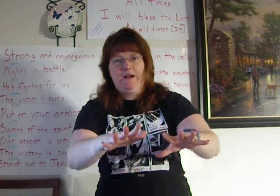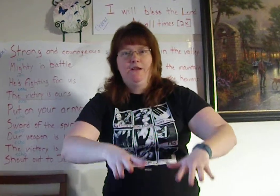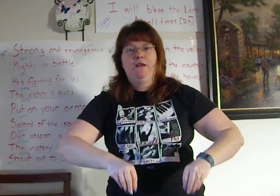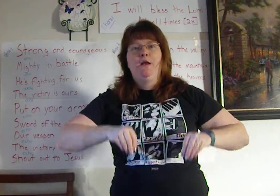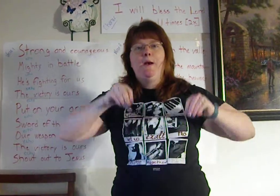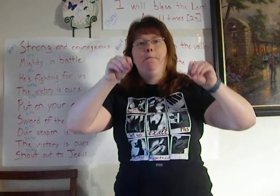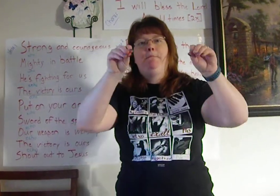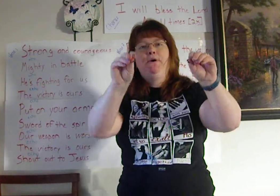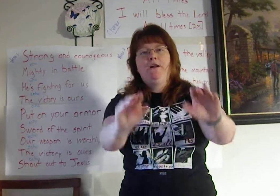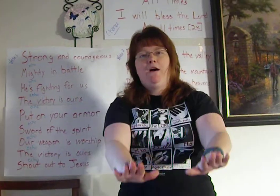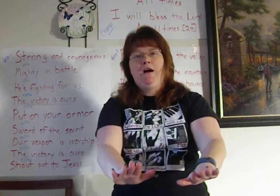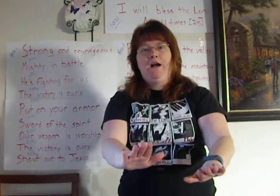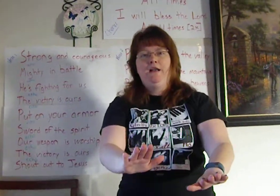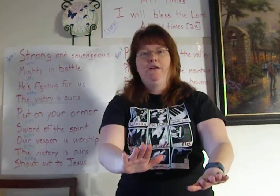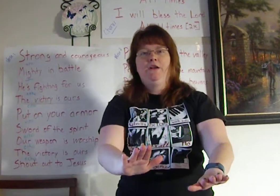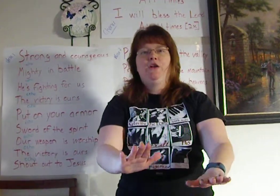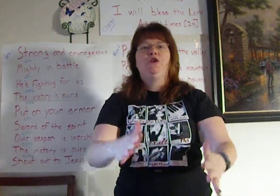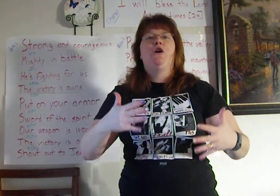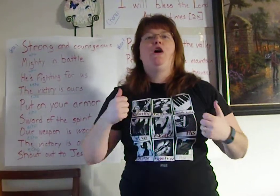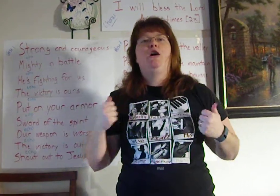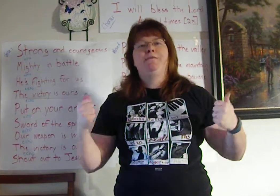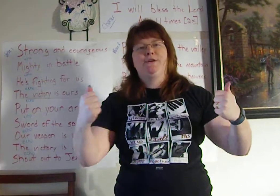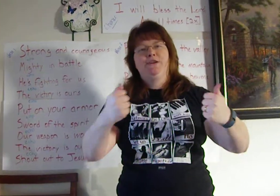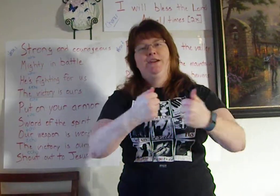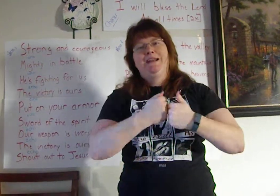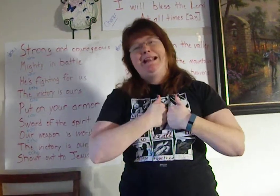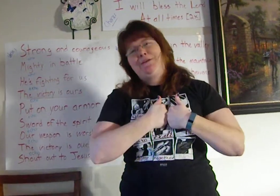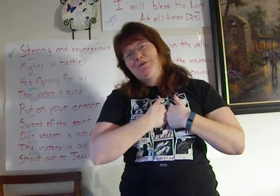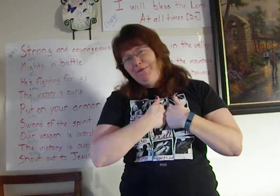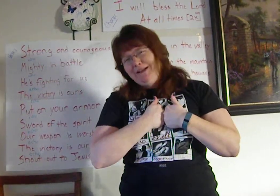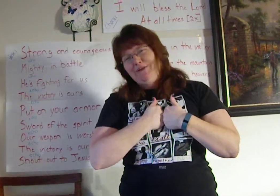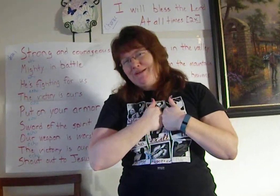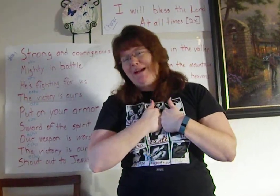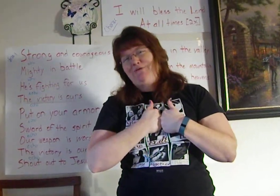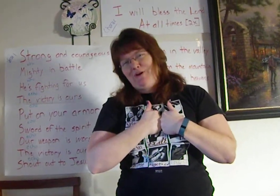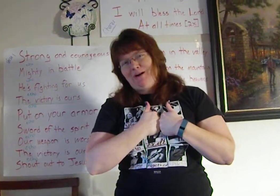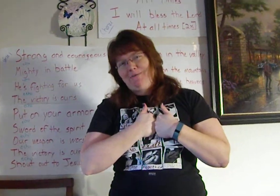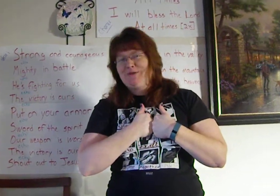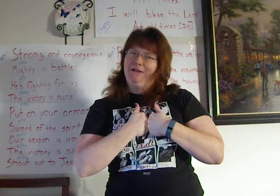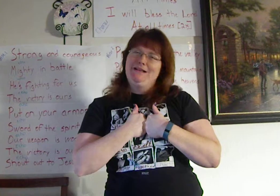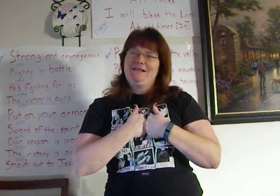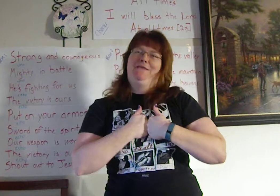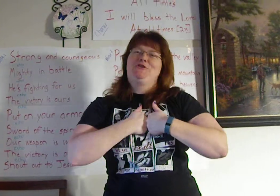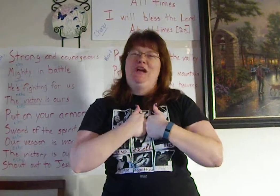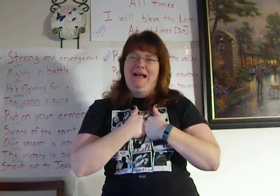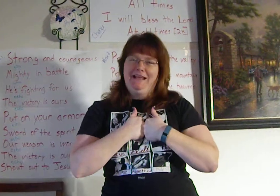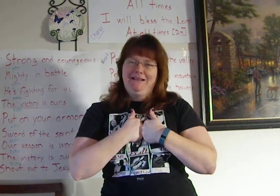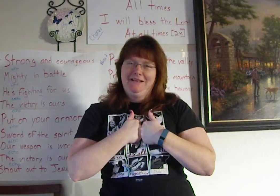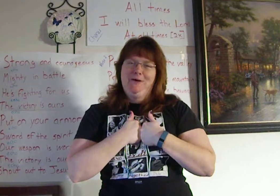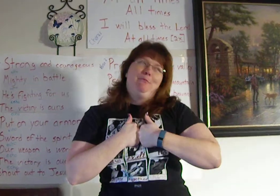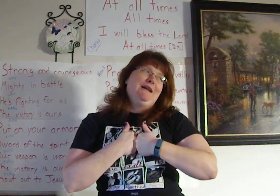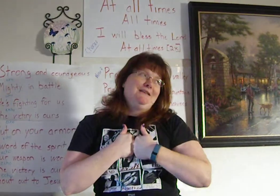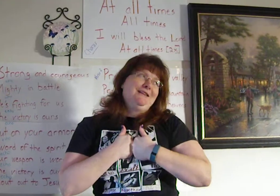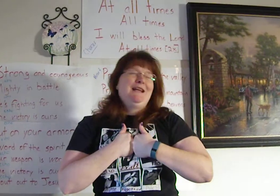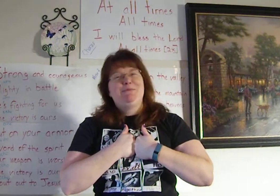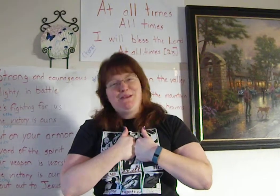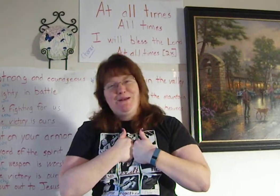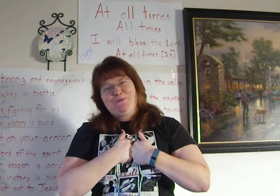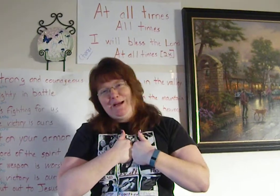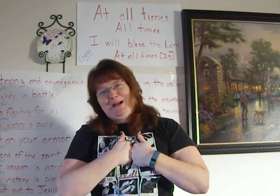on. Put on your armor. Now there's really no sign for armor, it's really the sign for jacket, but it was the best we could